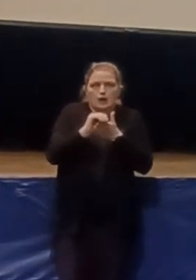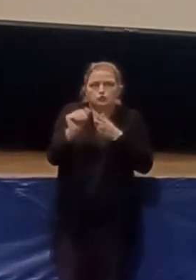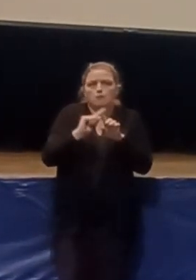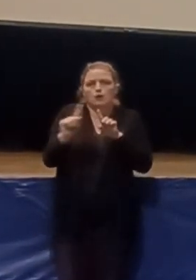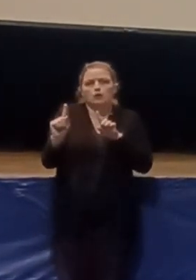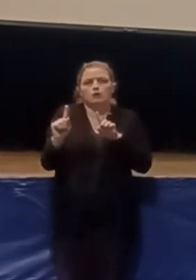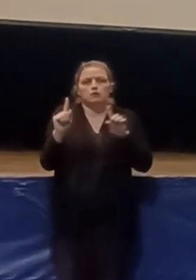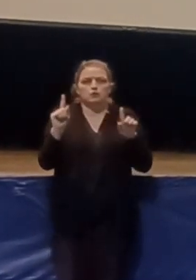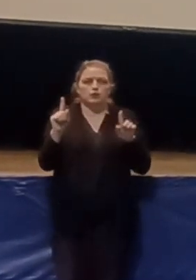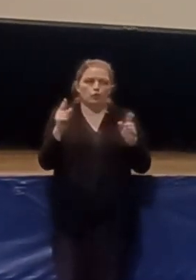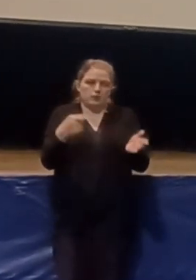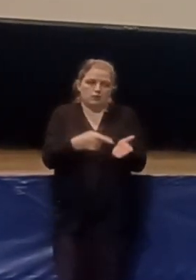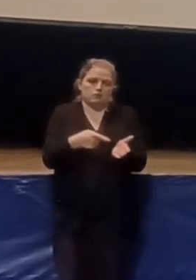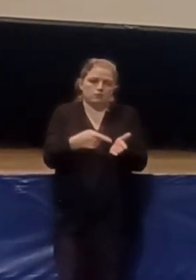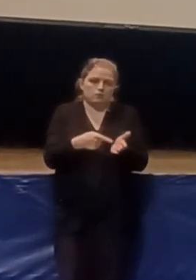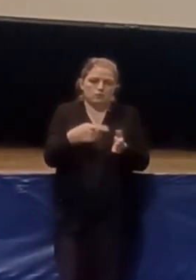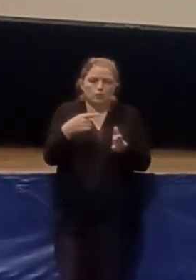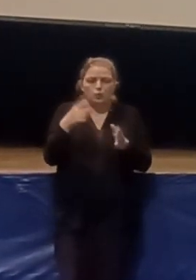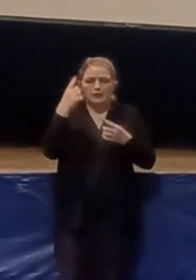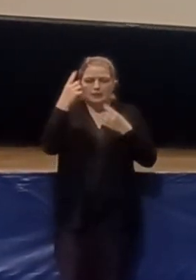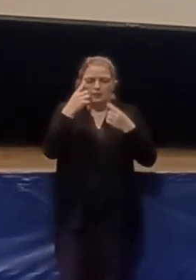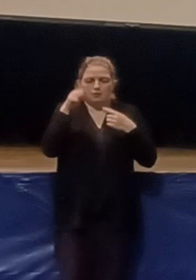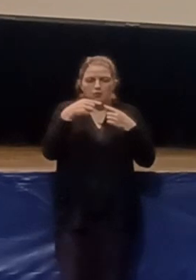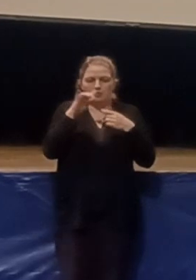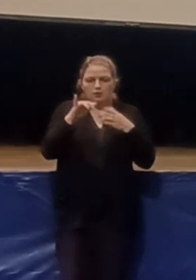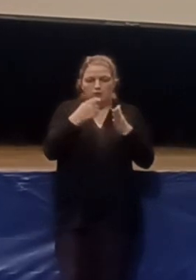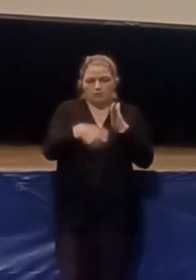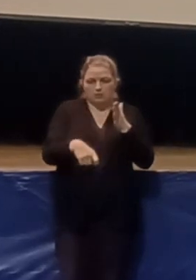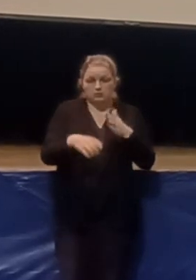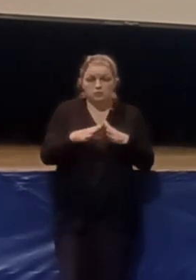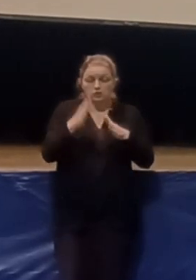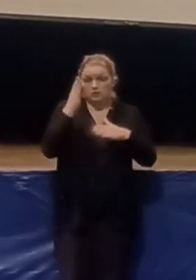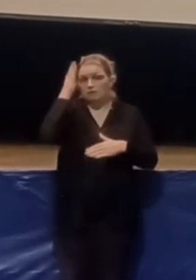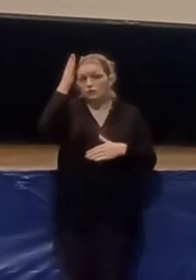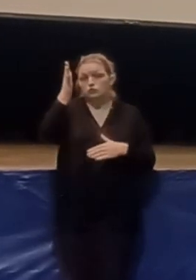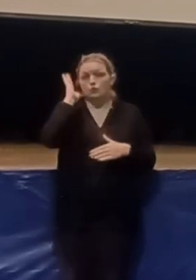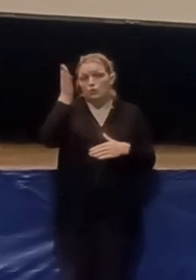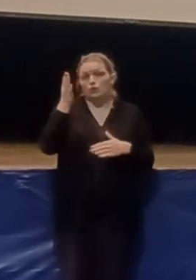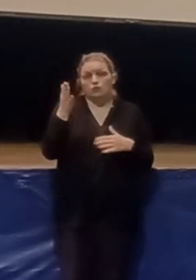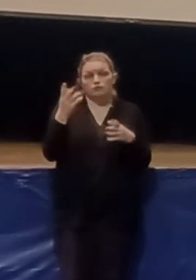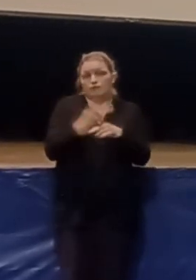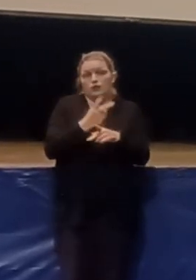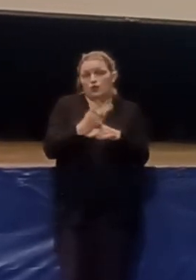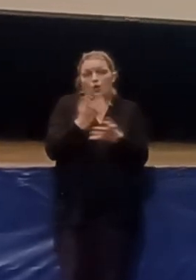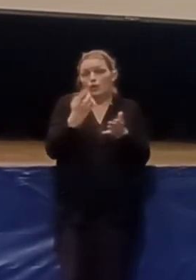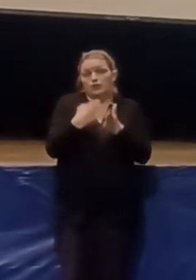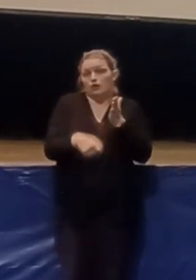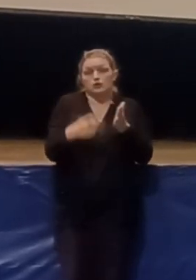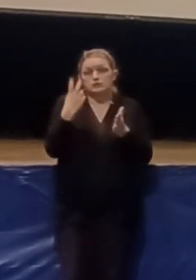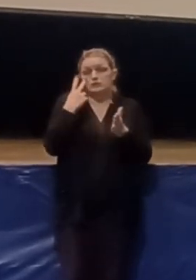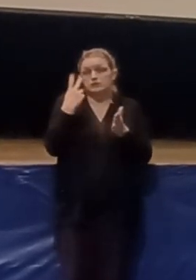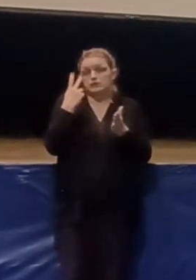be considering that cost, which in the future we'll figure out what that cost